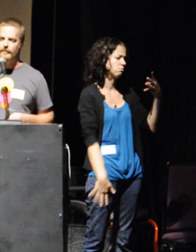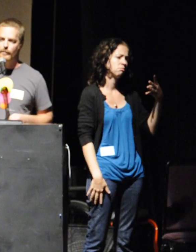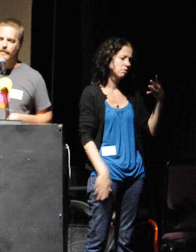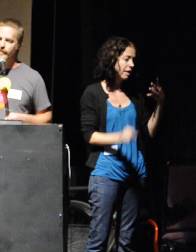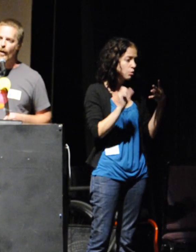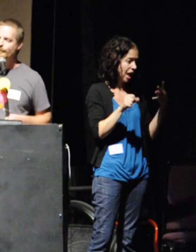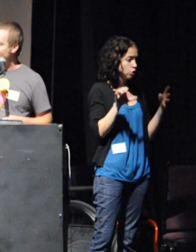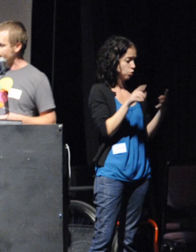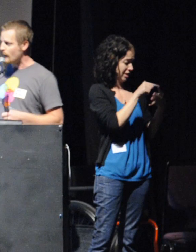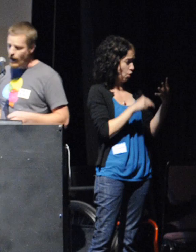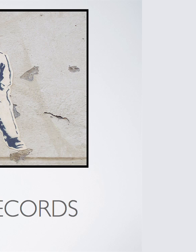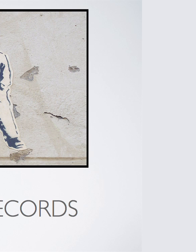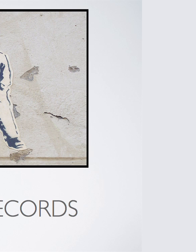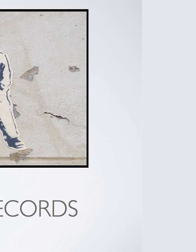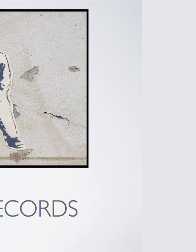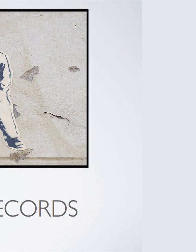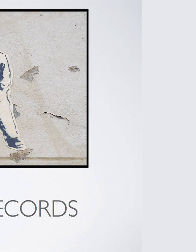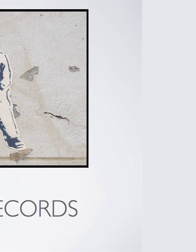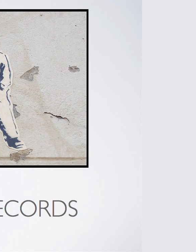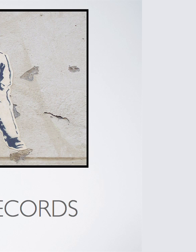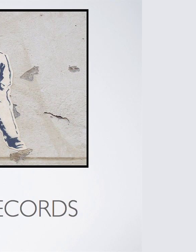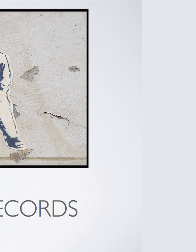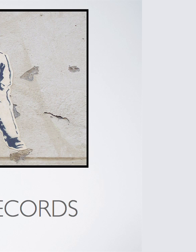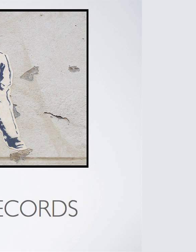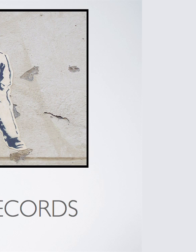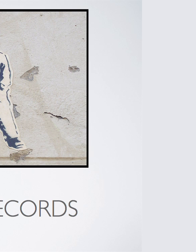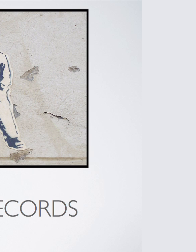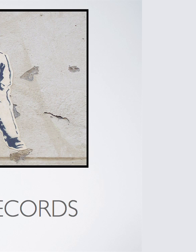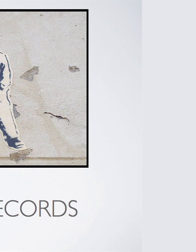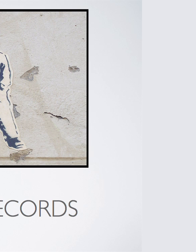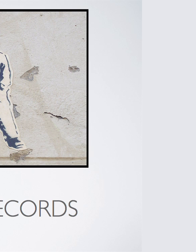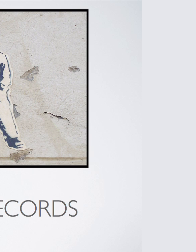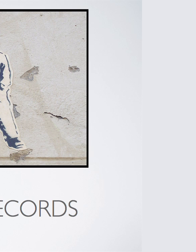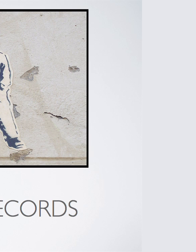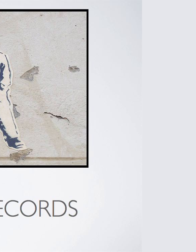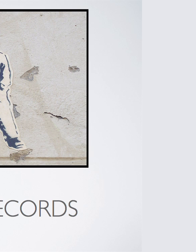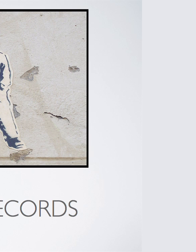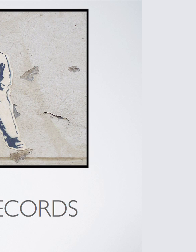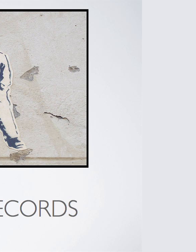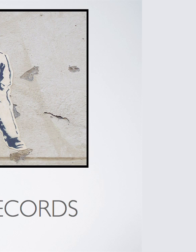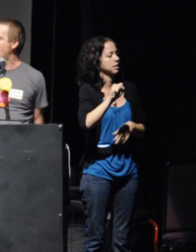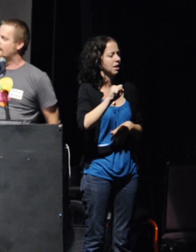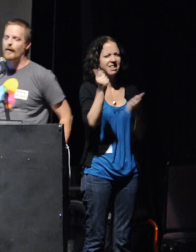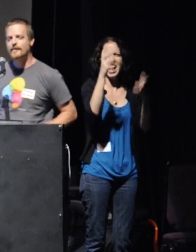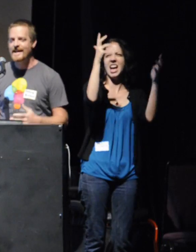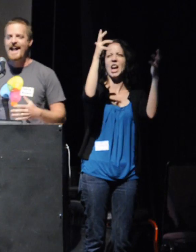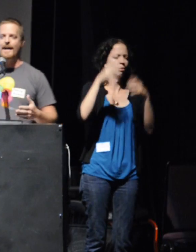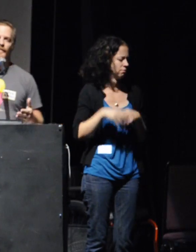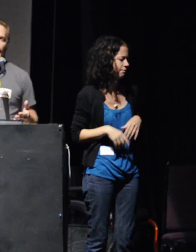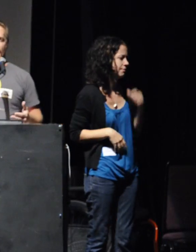4 pieces, you'll be good to go. Another record type is a CNAME record. This is an alias. Everybody, yeah, CNAMEs. Oh, yeah.